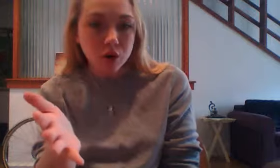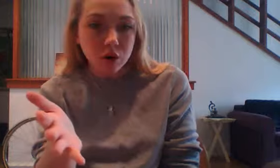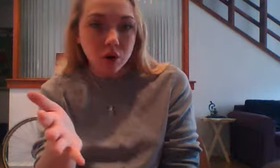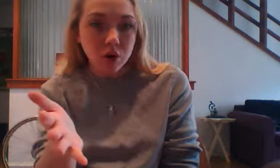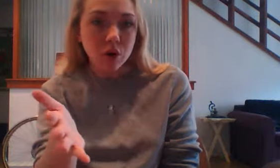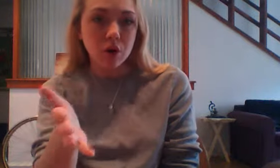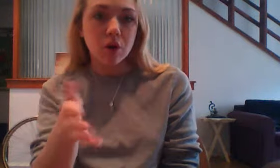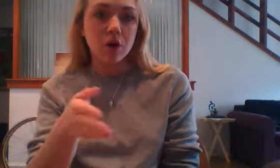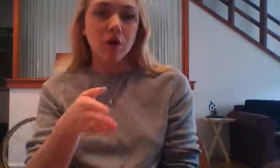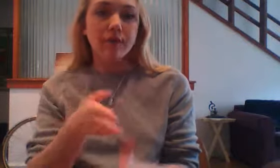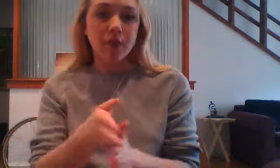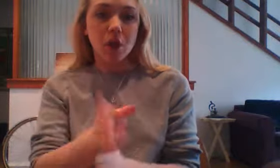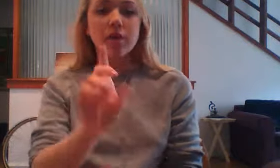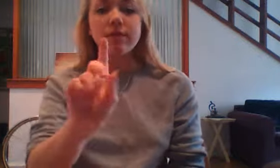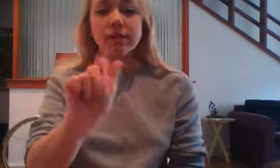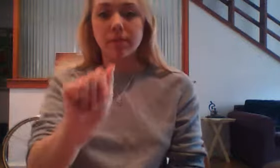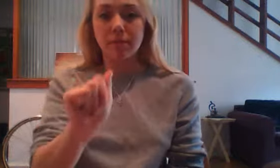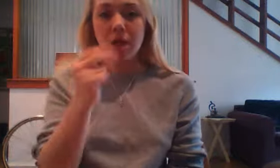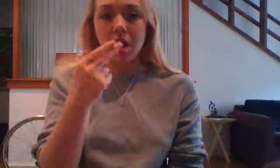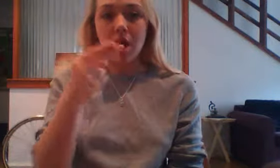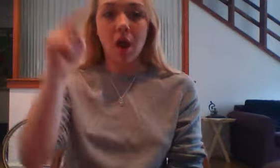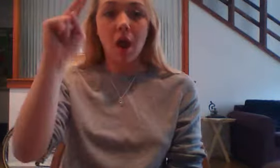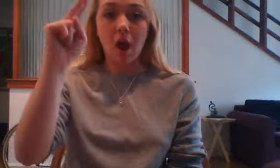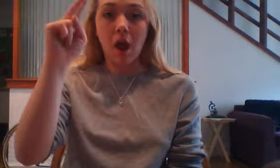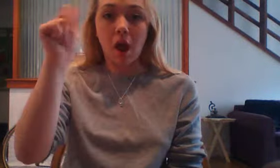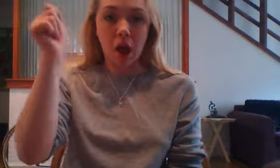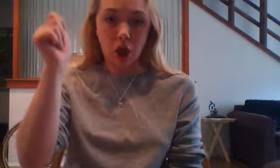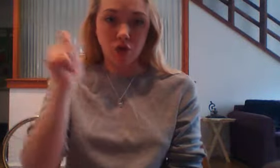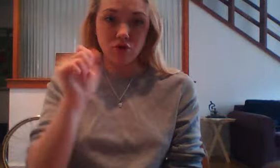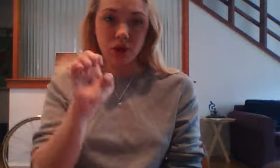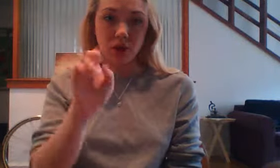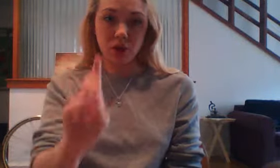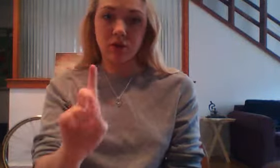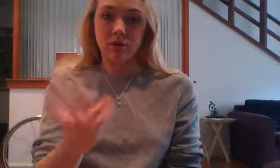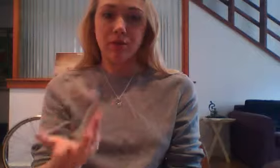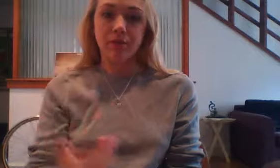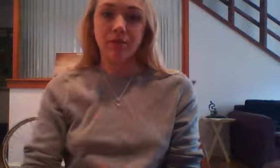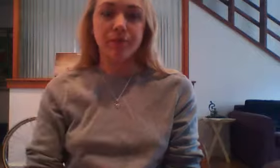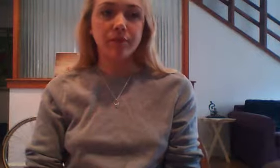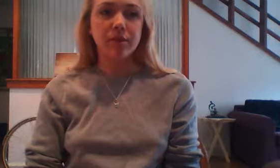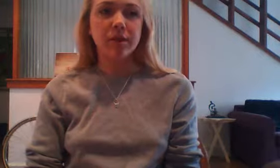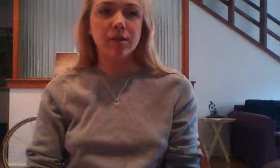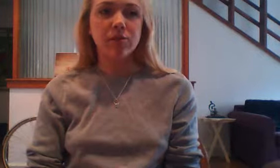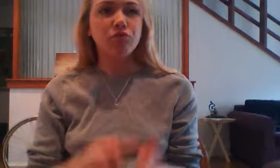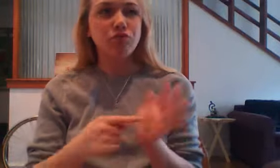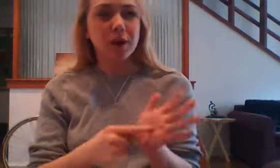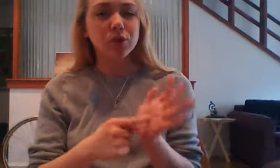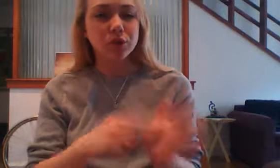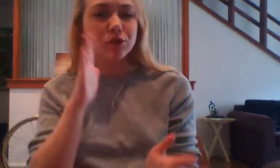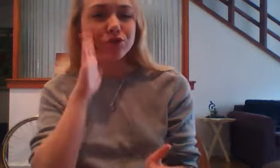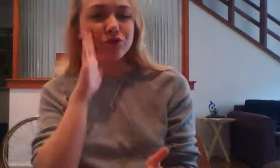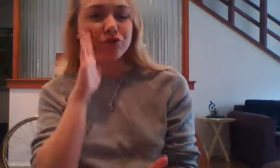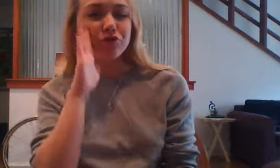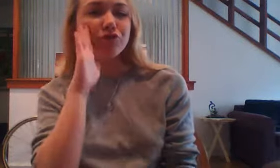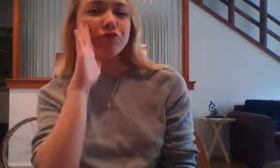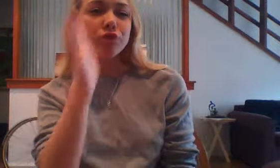and higher education. This really to me symbolizes the future and what we would like to see prosper, and not to be looking back at